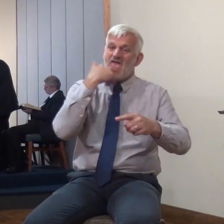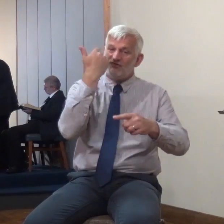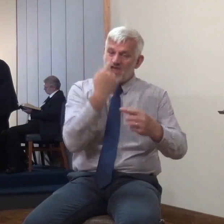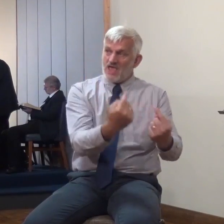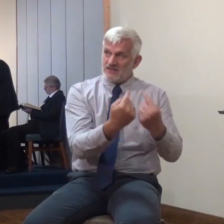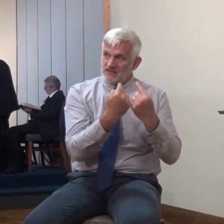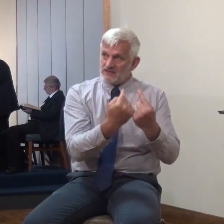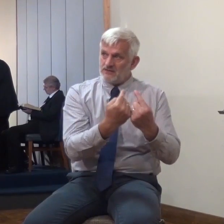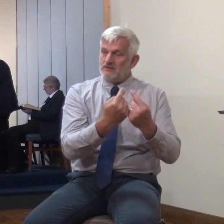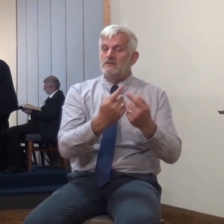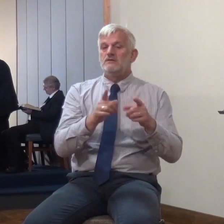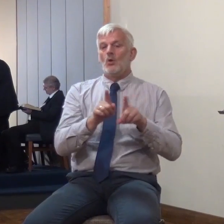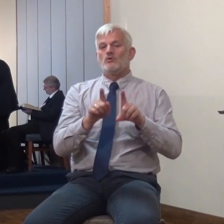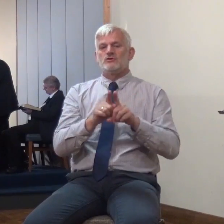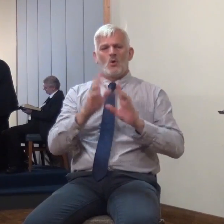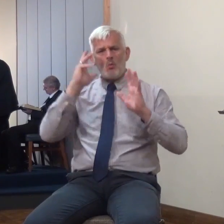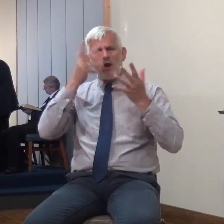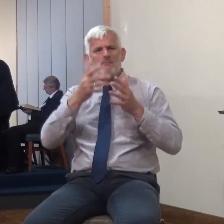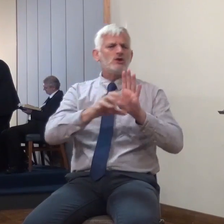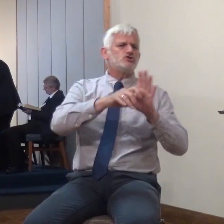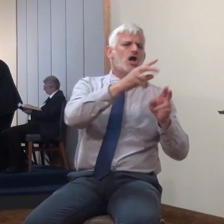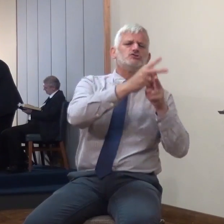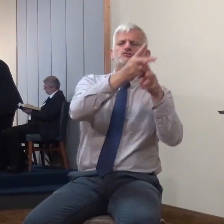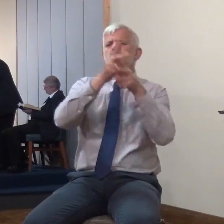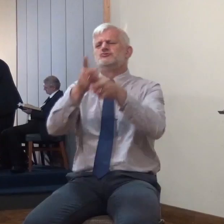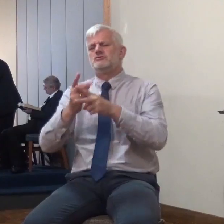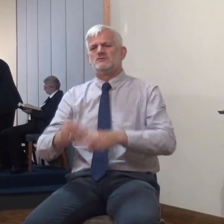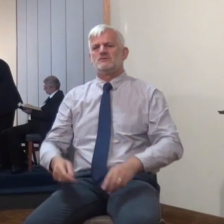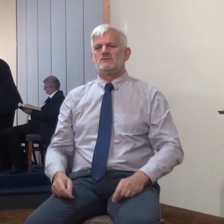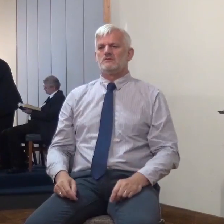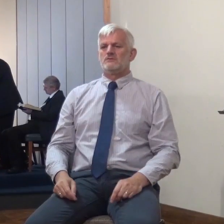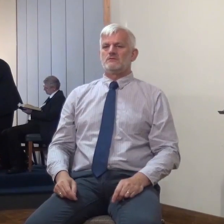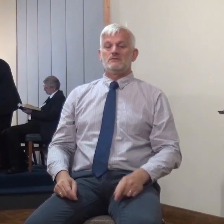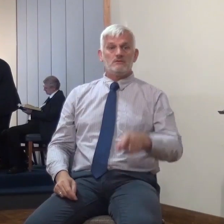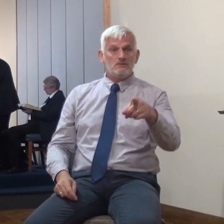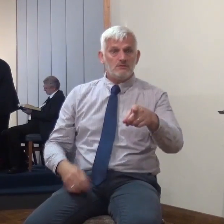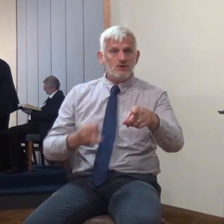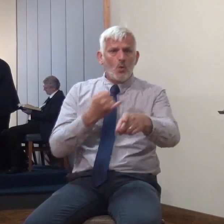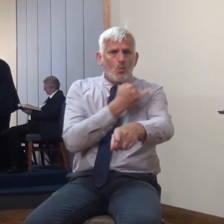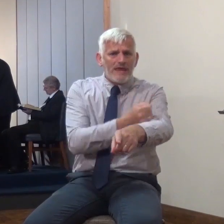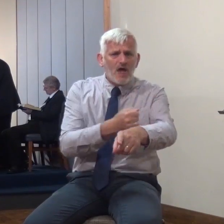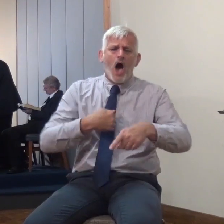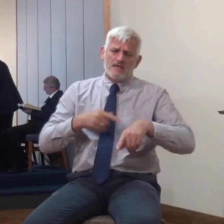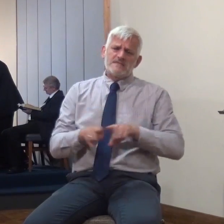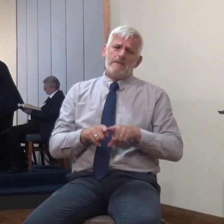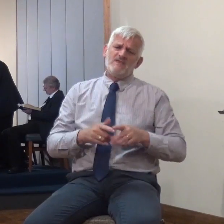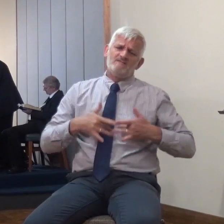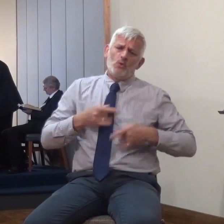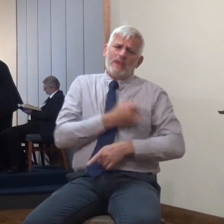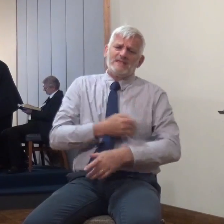the care of all the churches. Who is weak, and I am not weak? Who